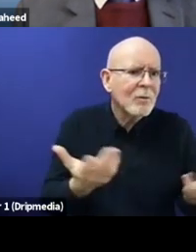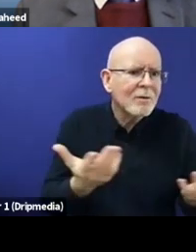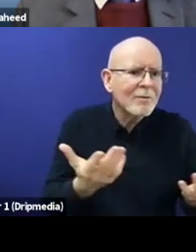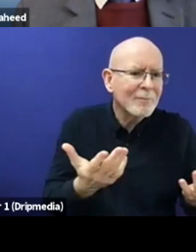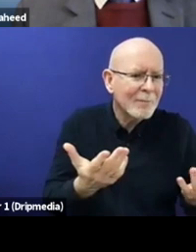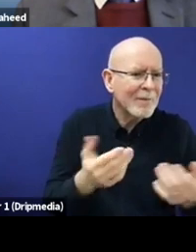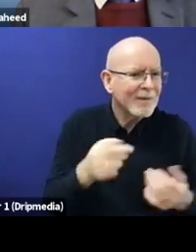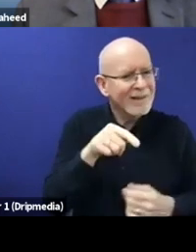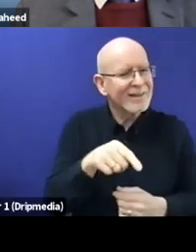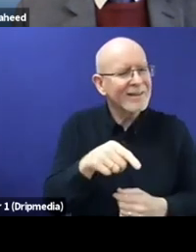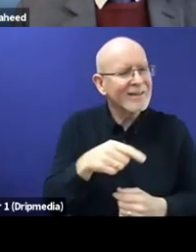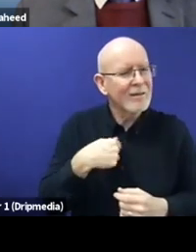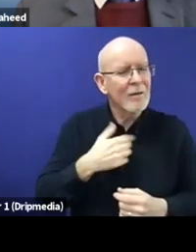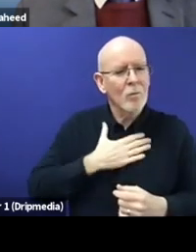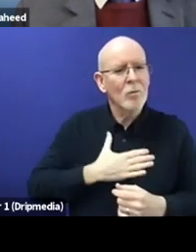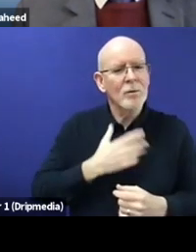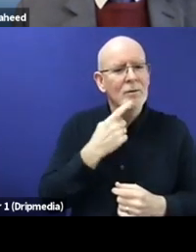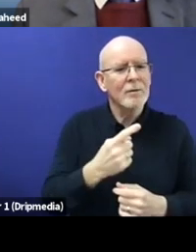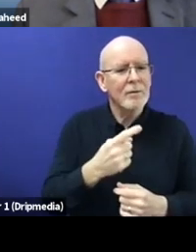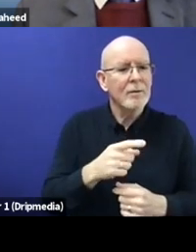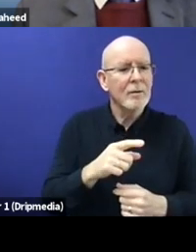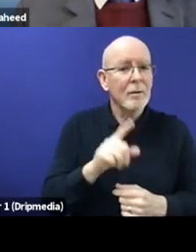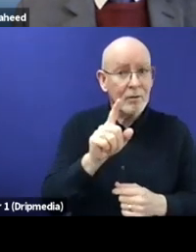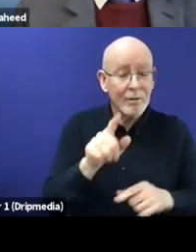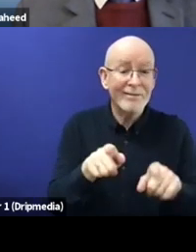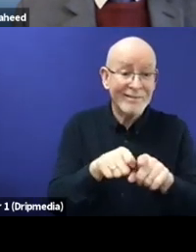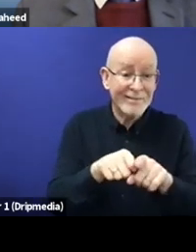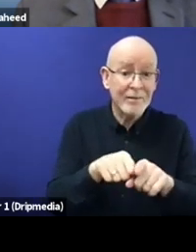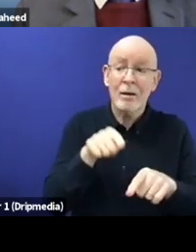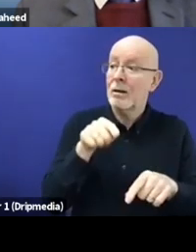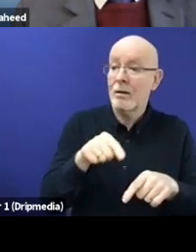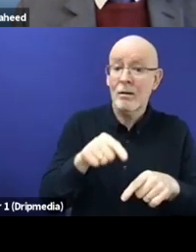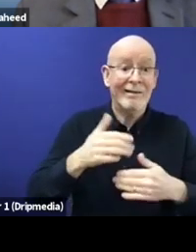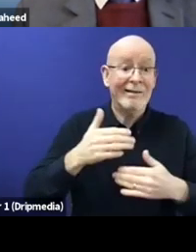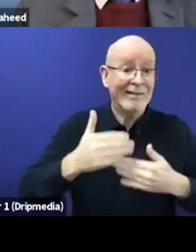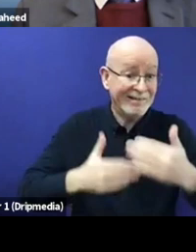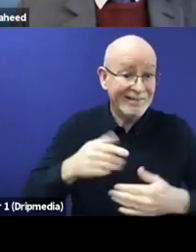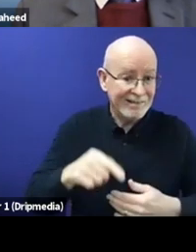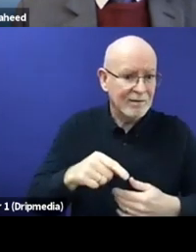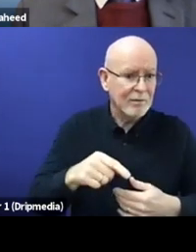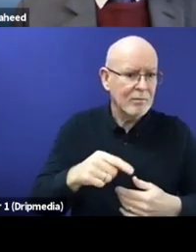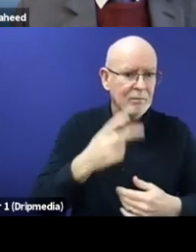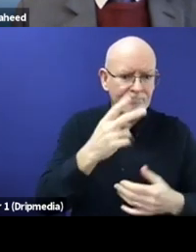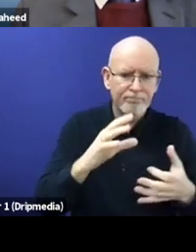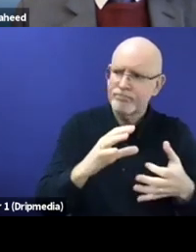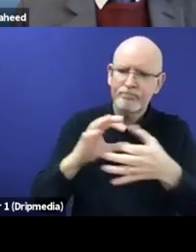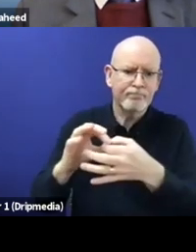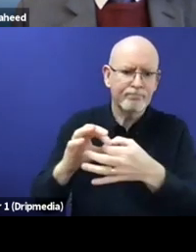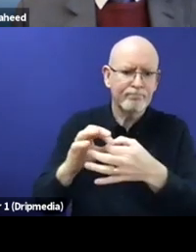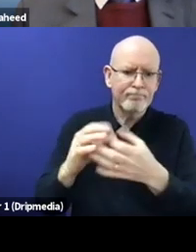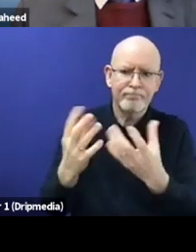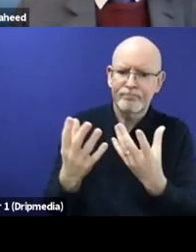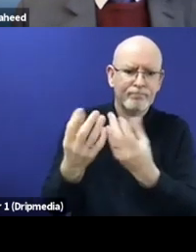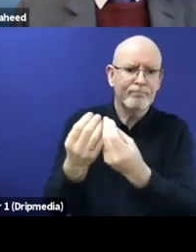doing that, but also that in collaboration with the government they are coming from. For example, if people are coming